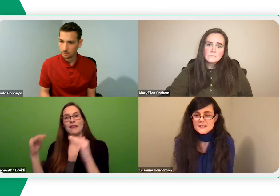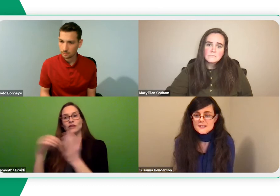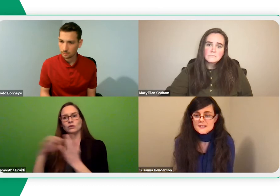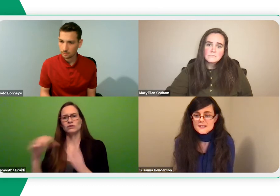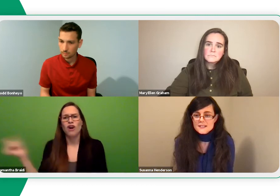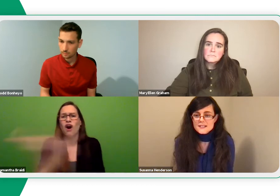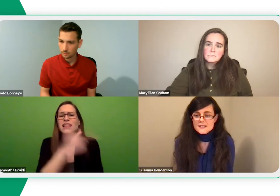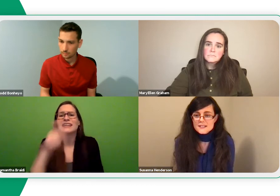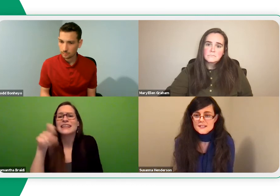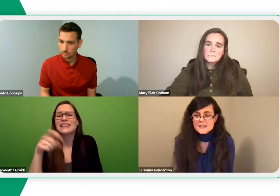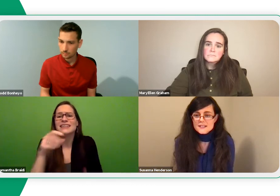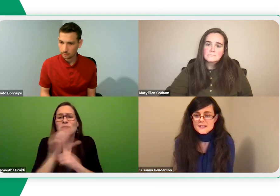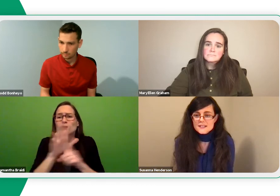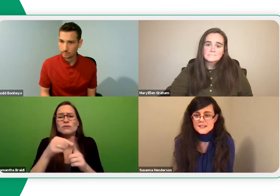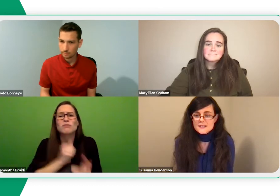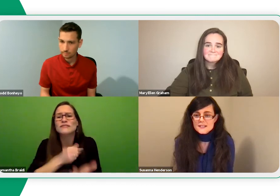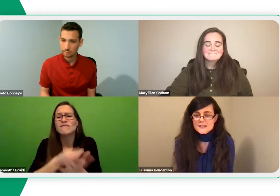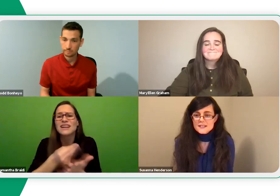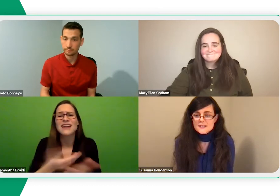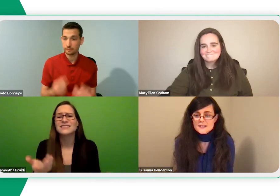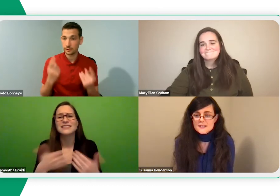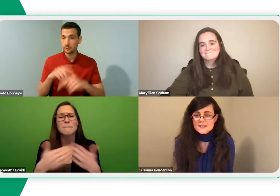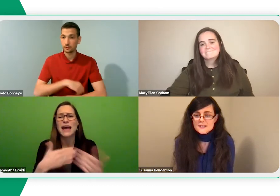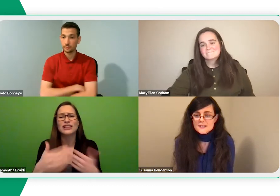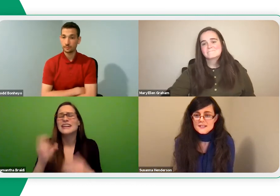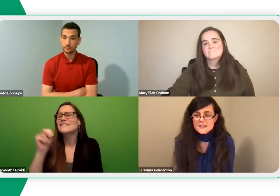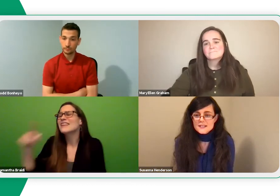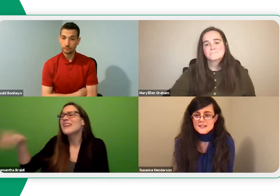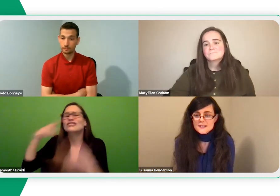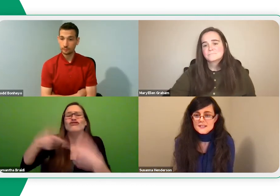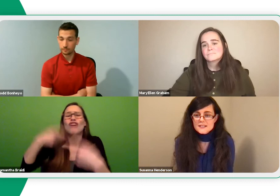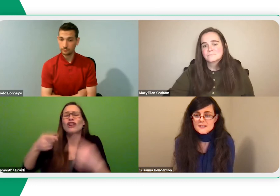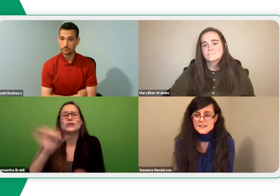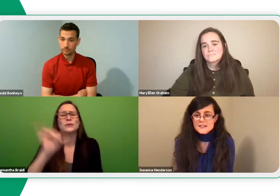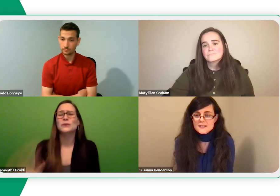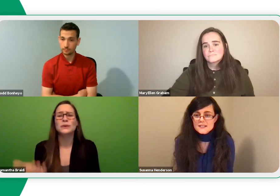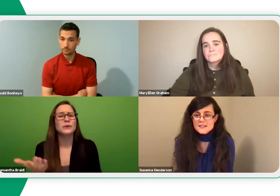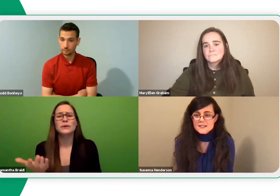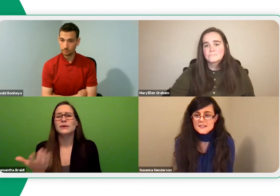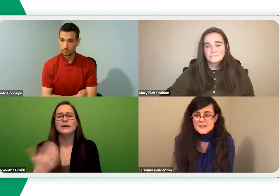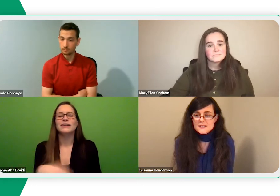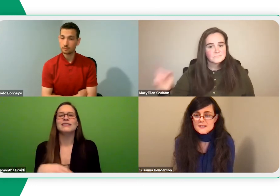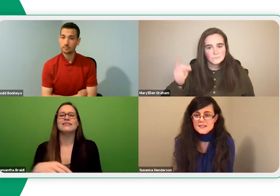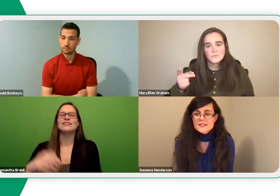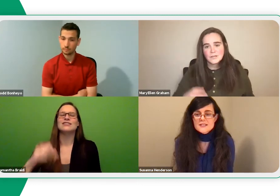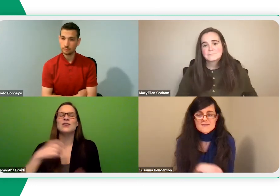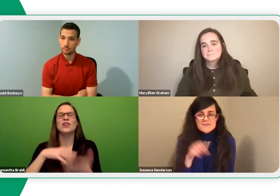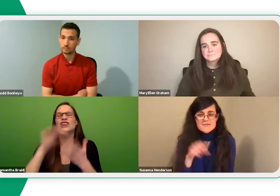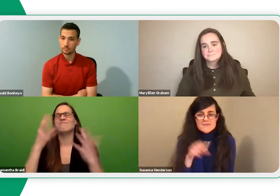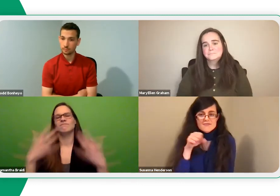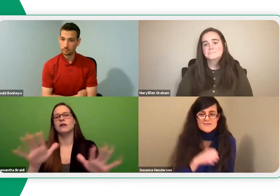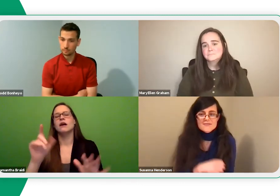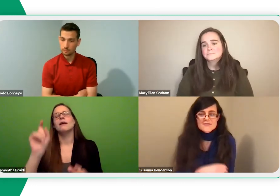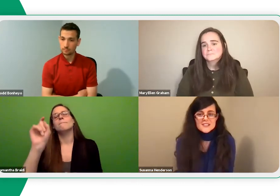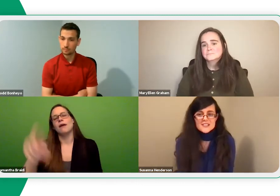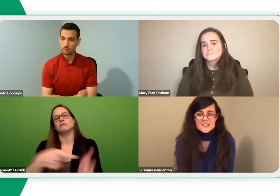which are formerly known as special needs students, to students that don't have those needs. Regardless the intelligence level, they